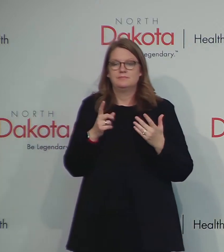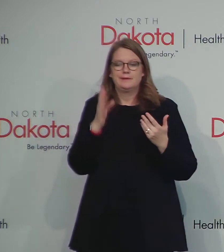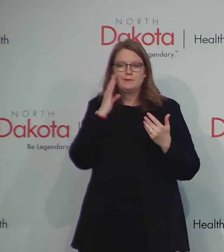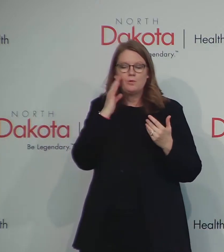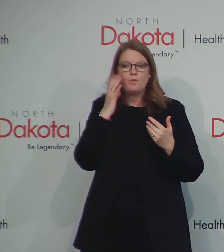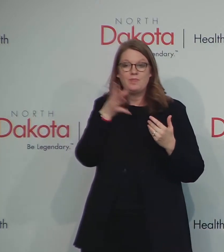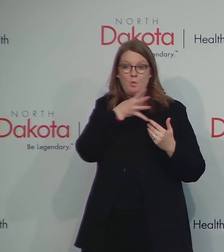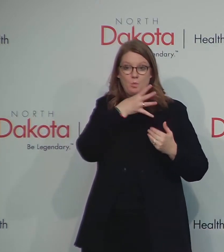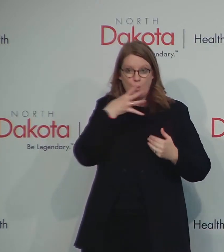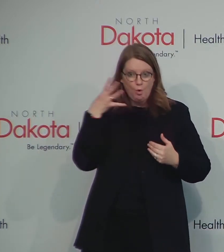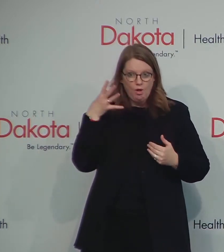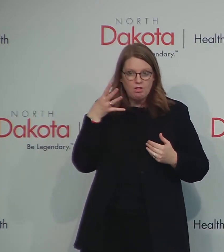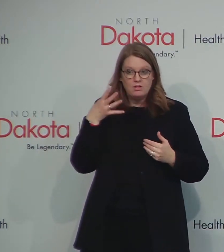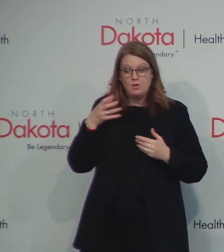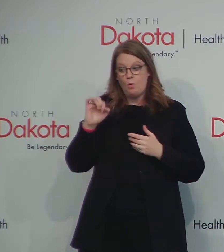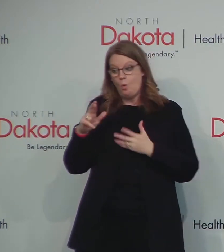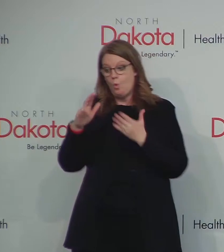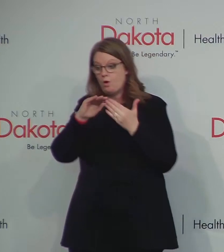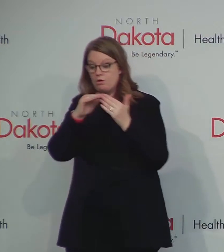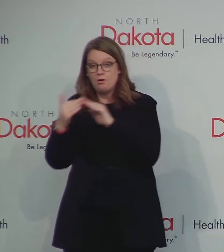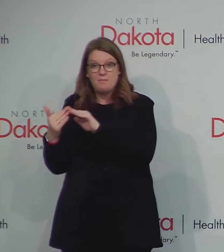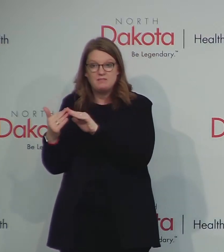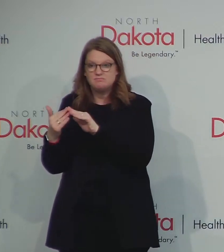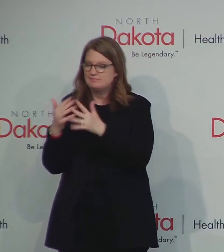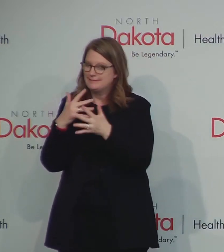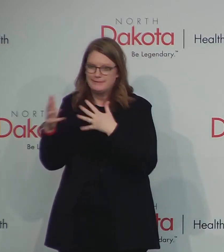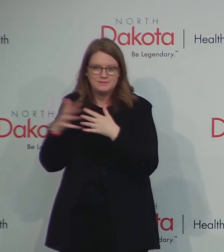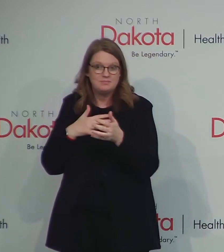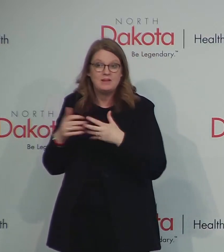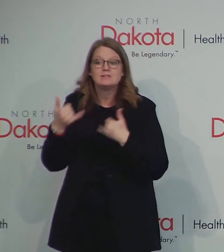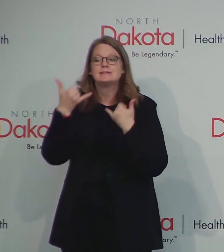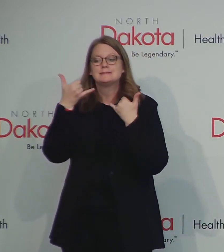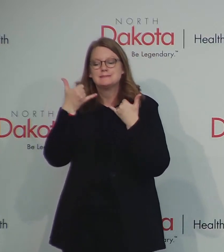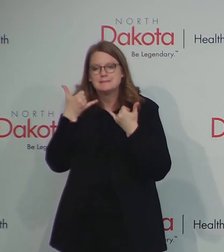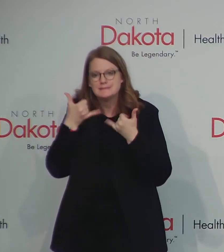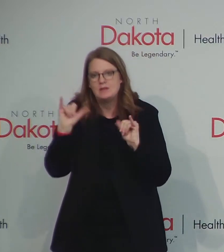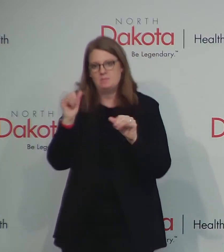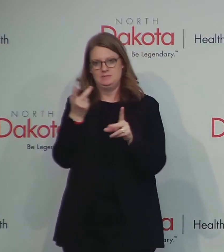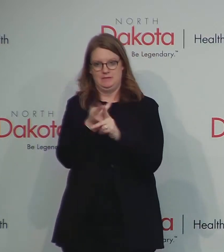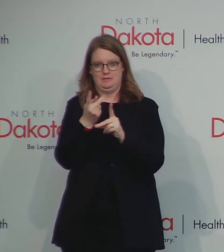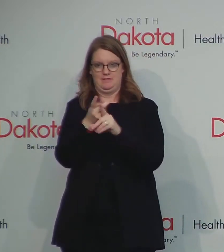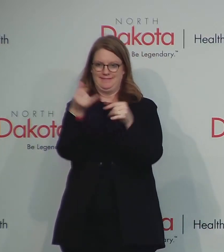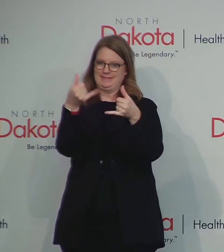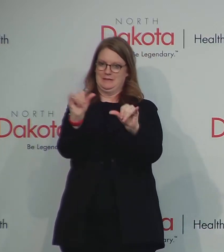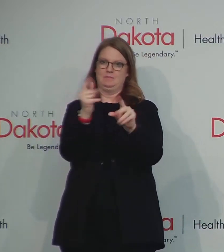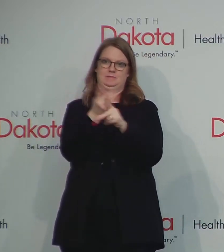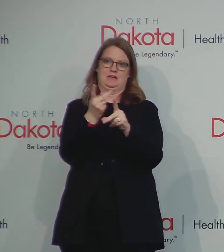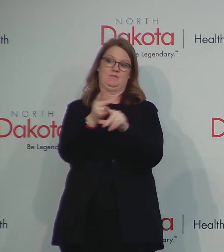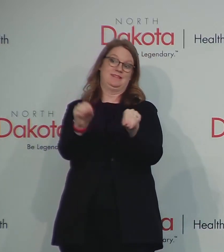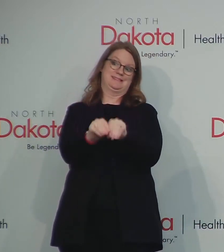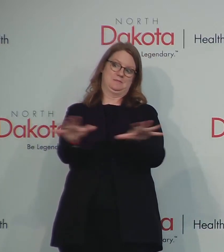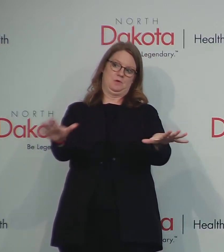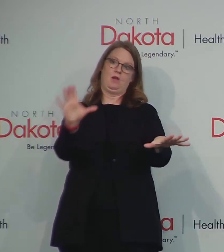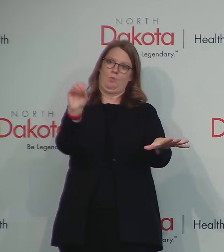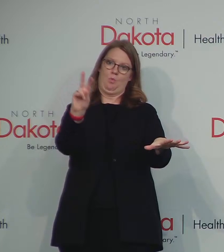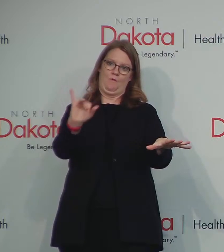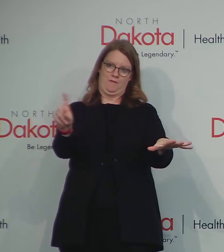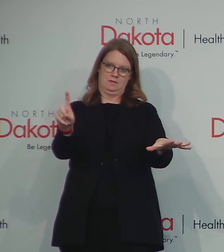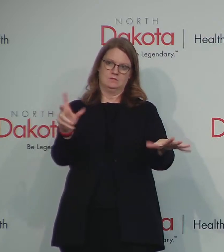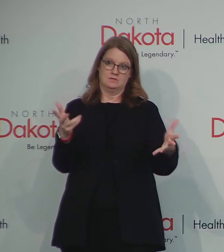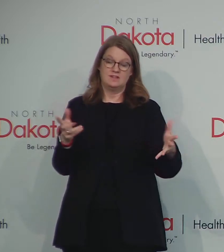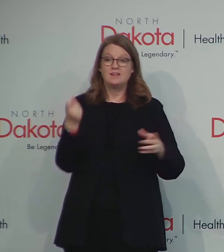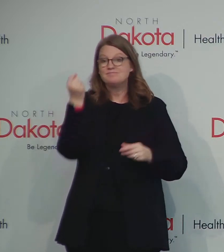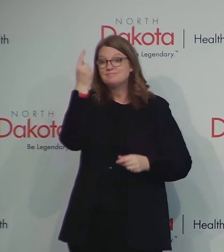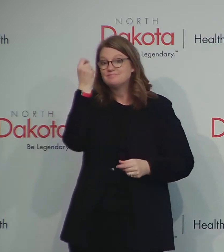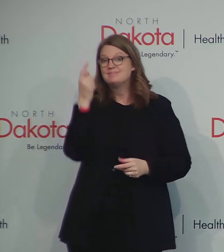or urban, have to remain vigilant around the spread of COVID, particularly with the more contagious